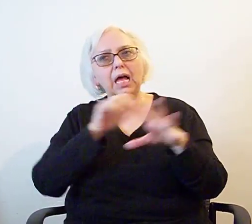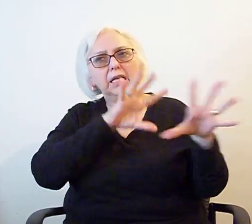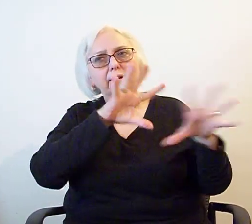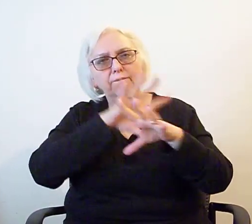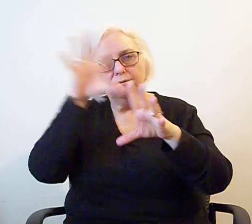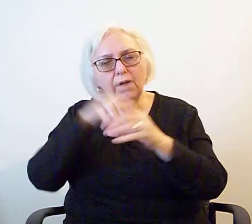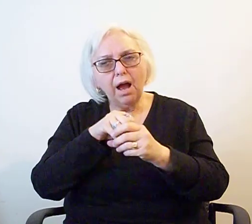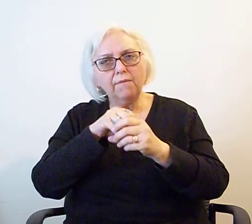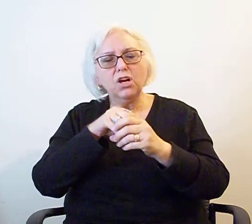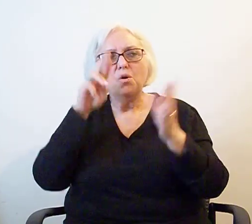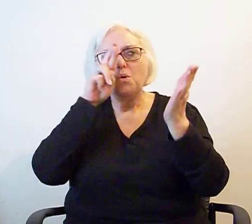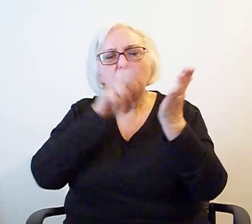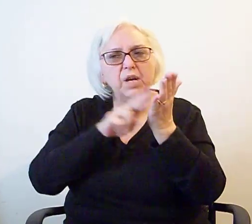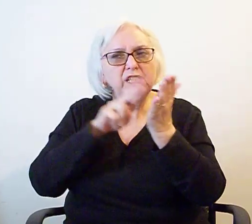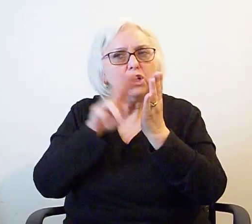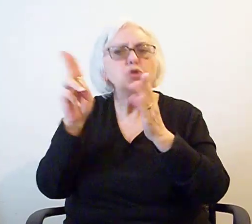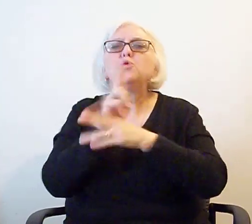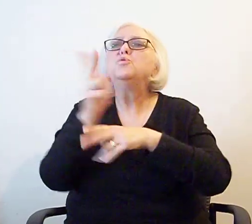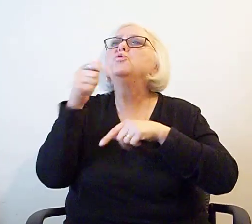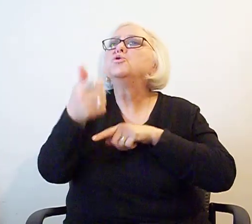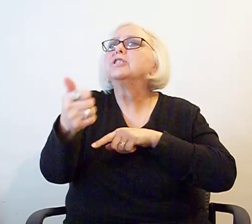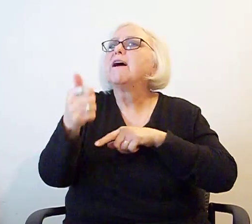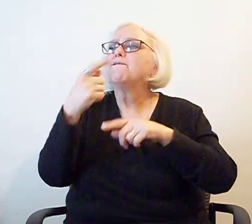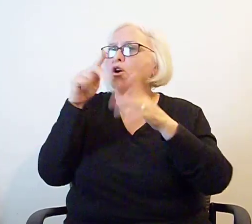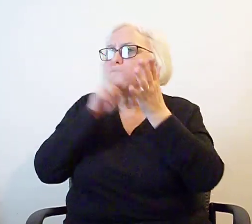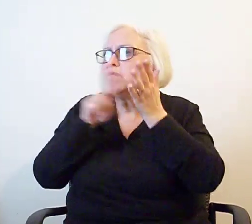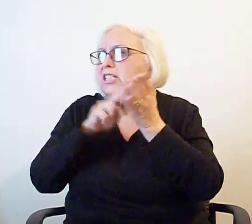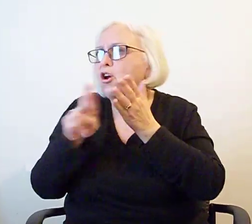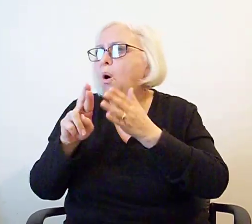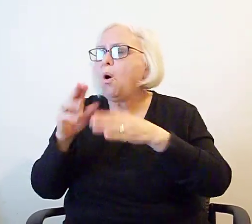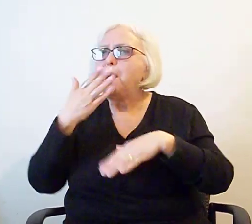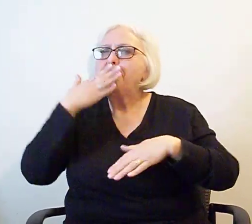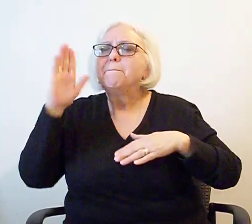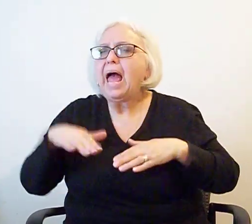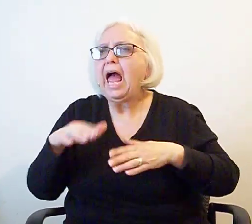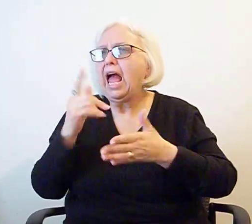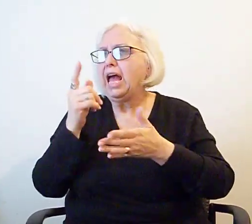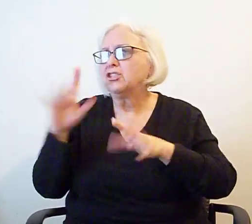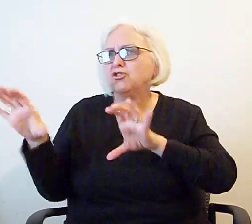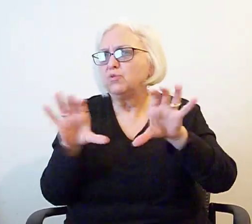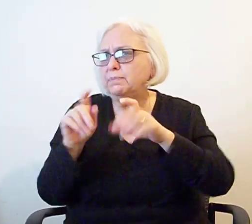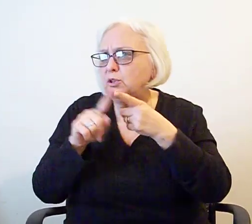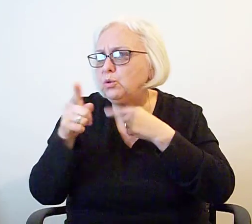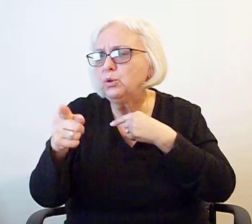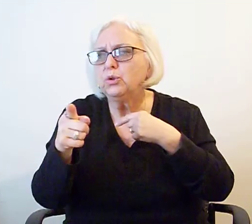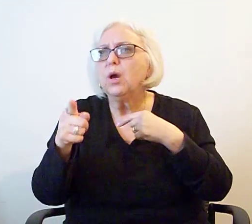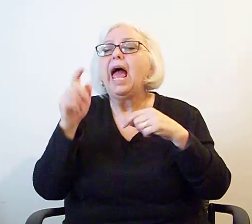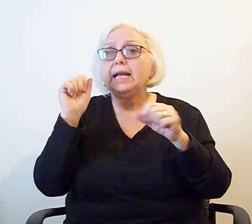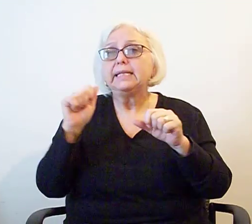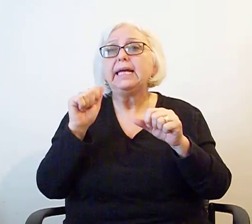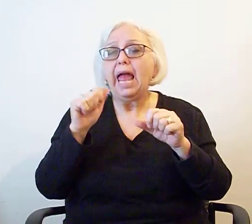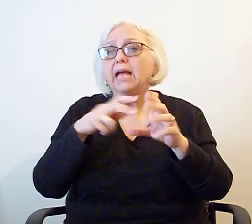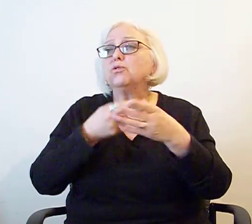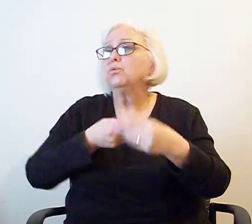treatment, and you could withdraw our services at any time.